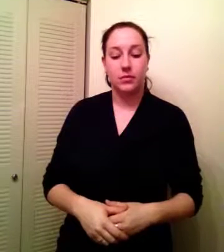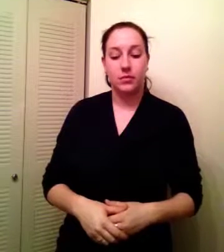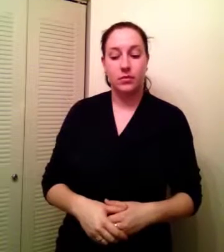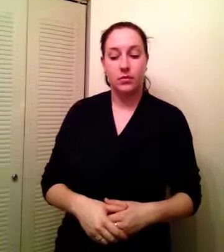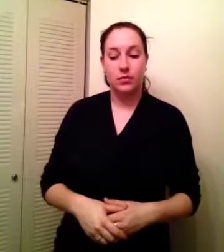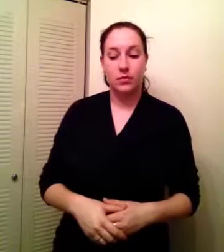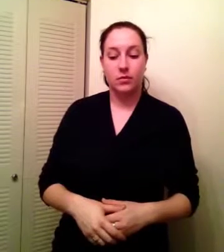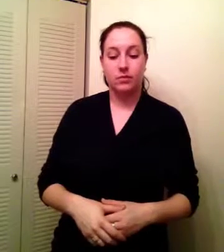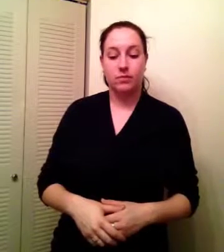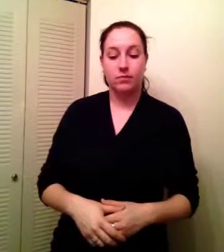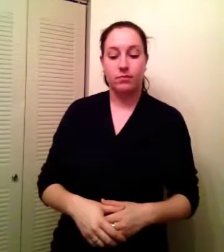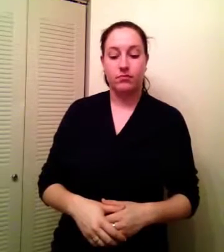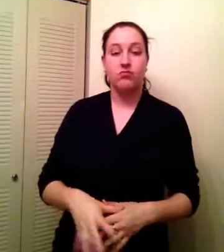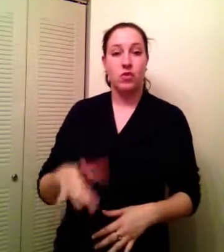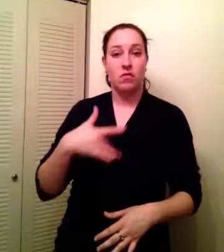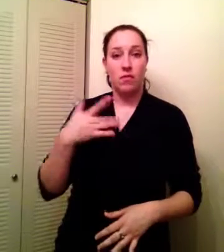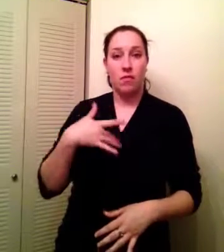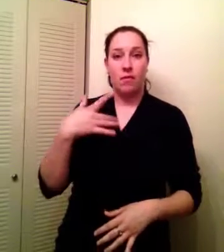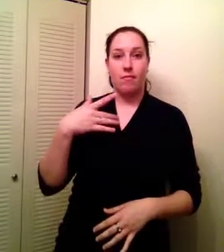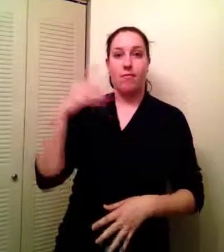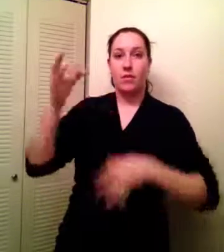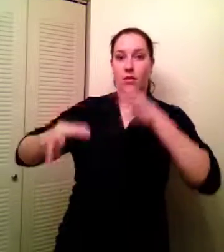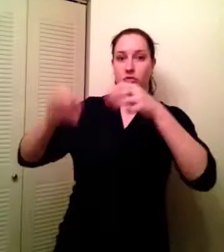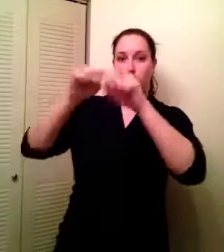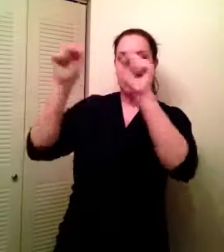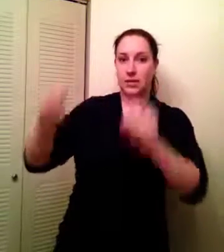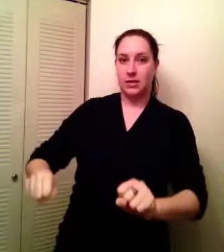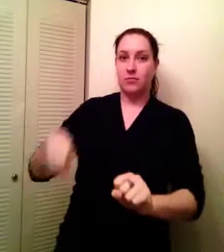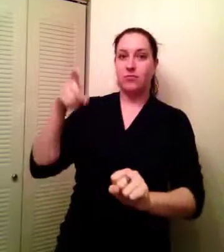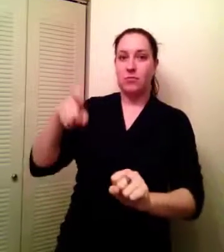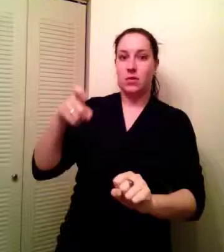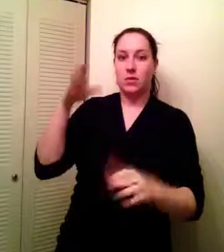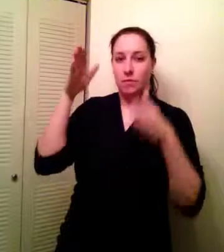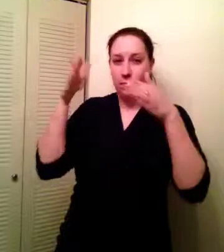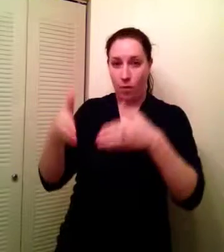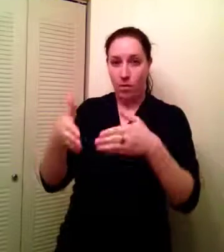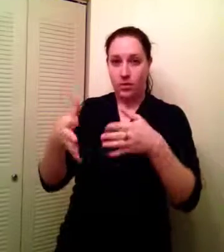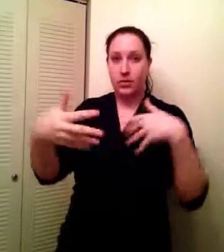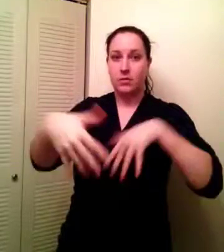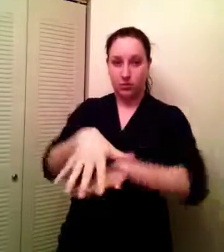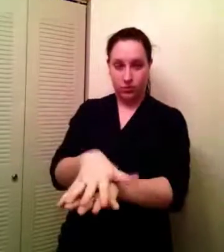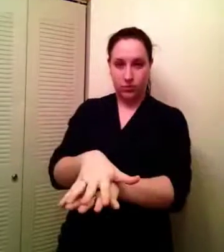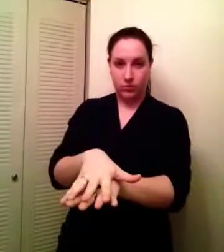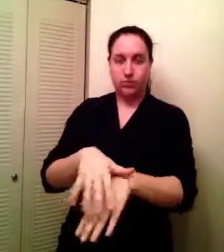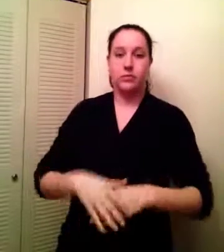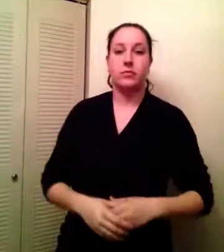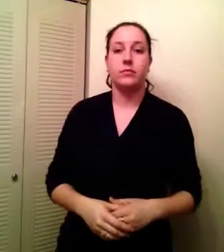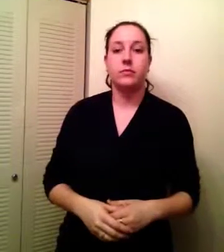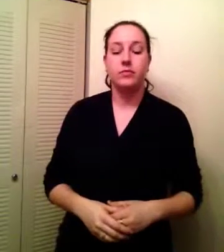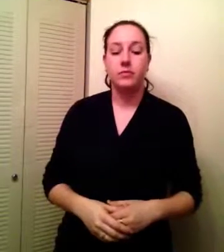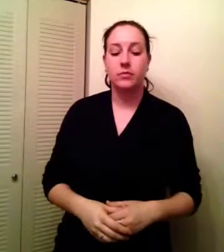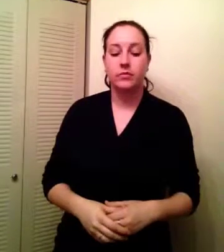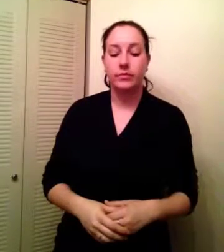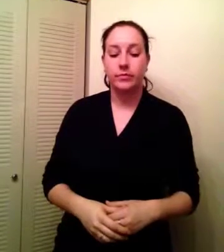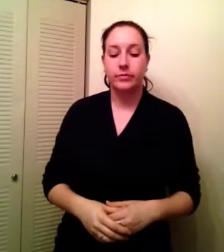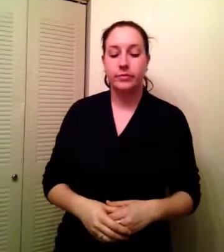should focus so much on that reintegration. So, a couple things, a couple